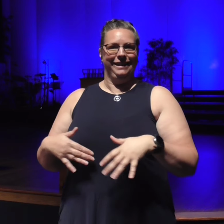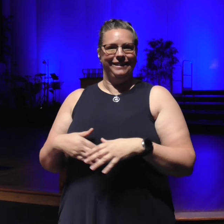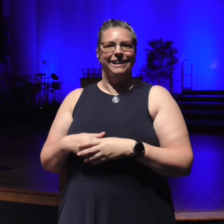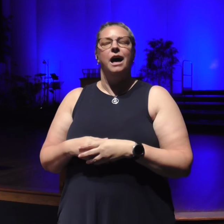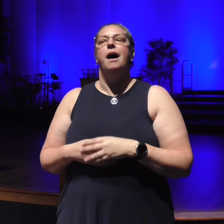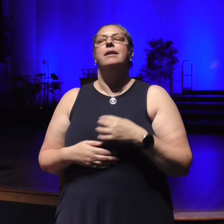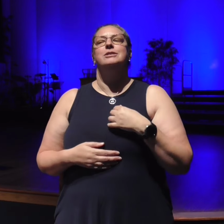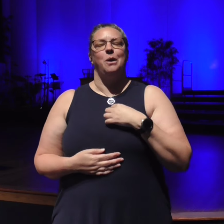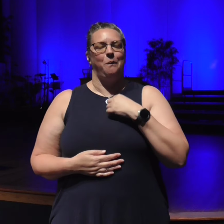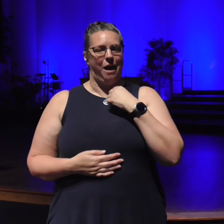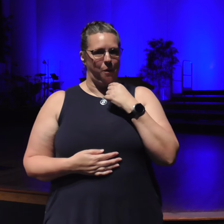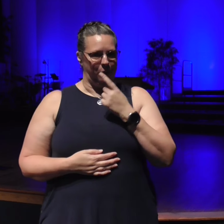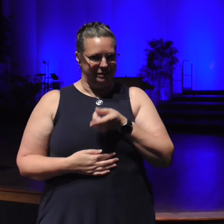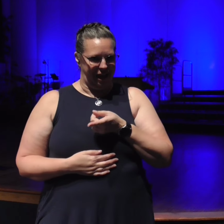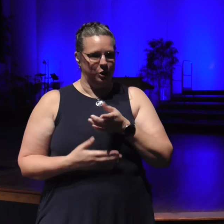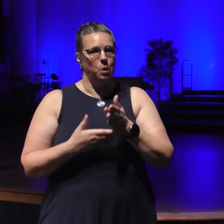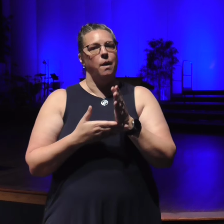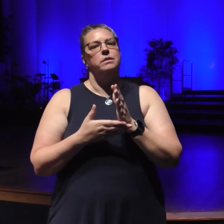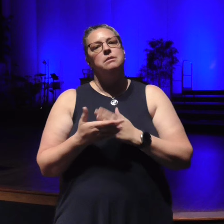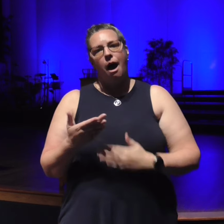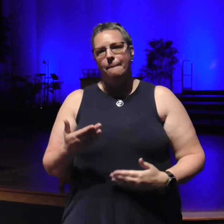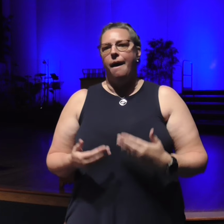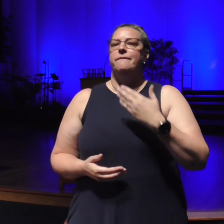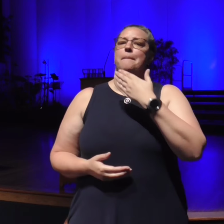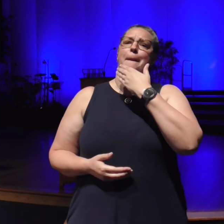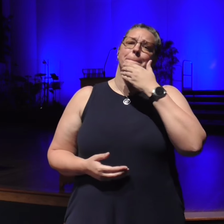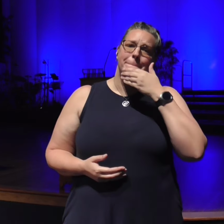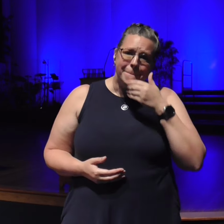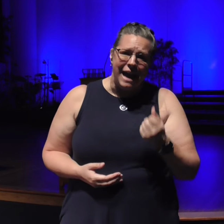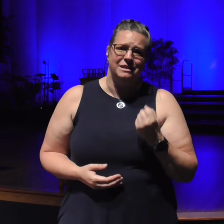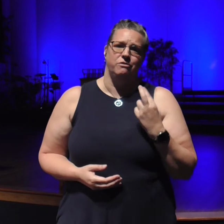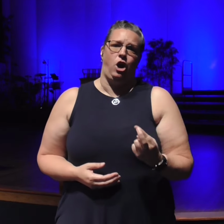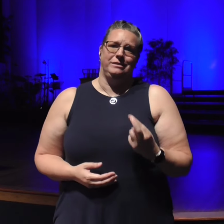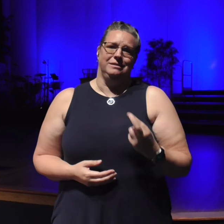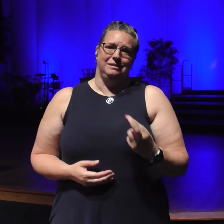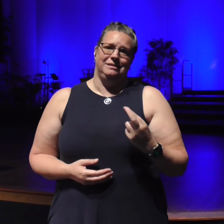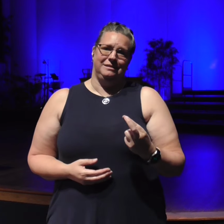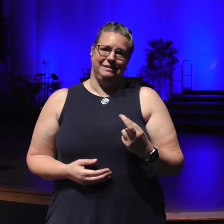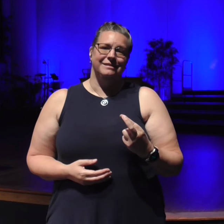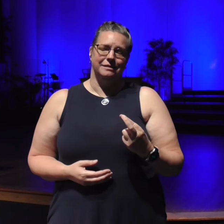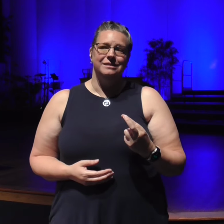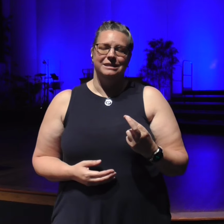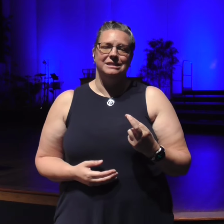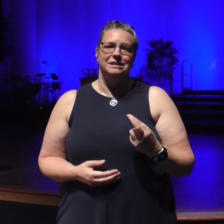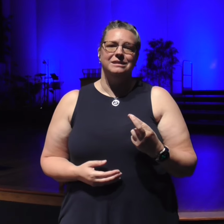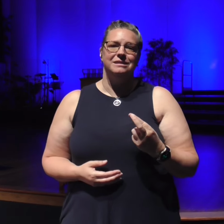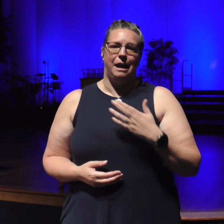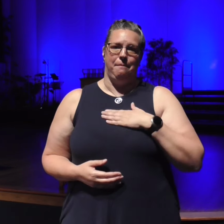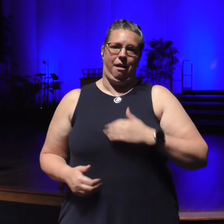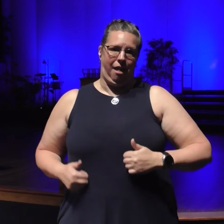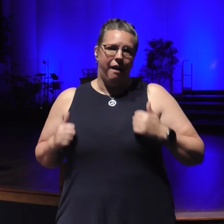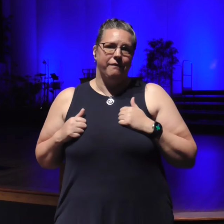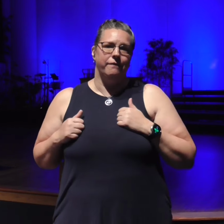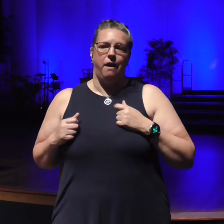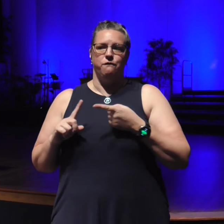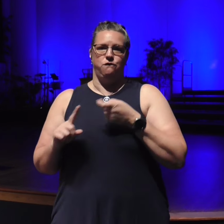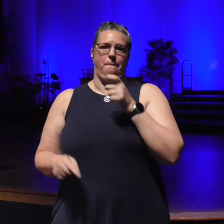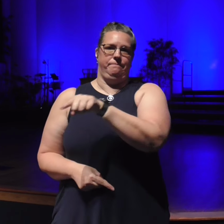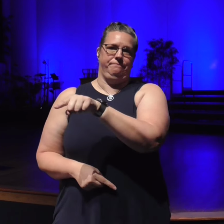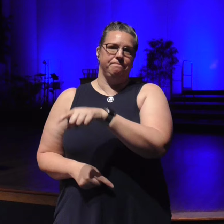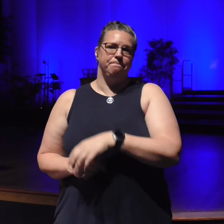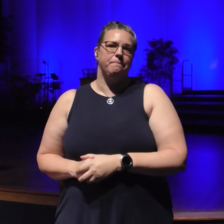I will tell you, some of the best friends my husband and I have had in our life came from that